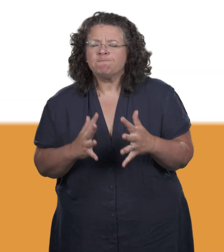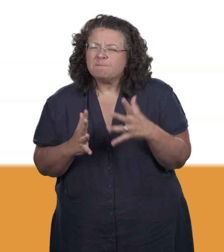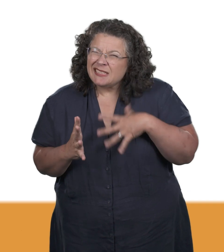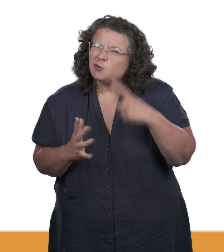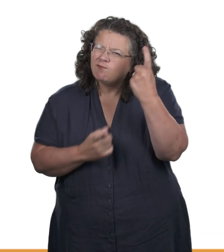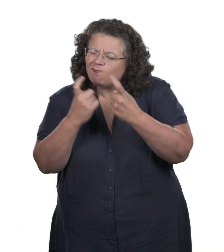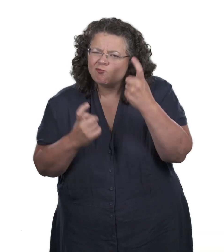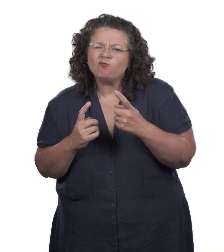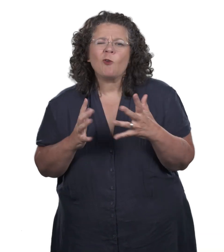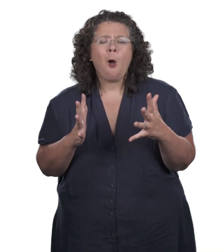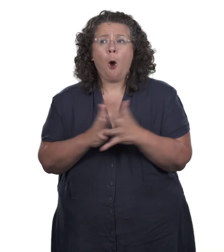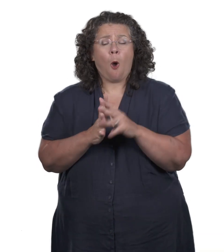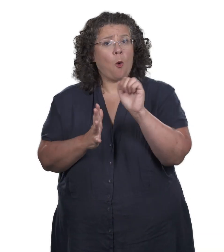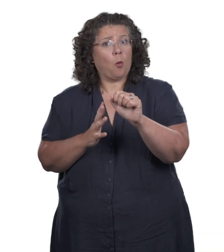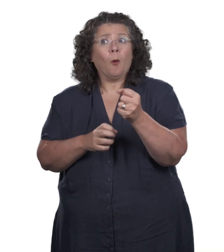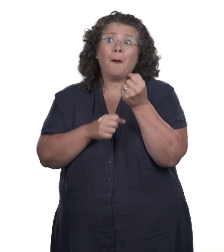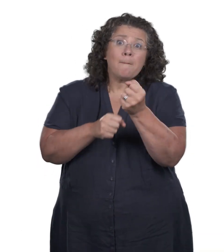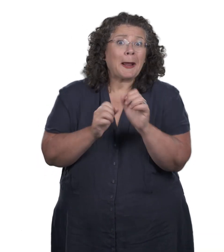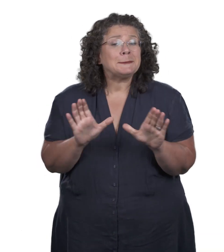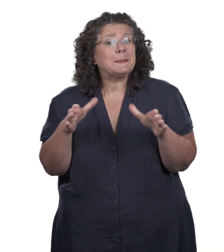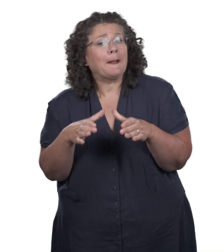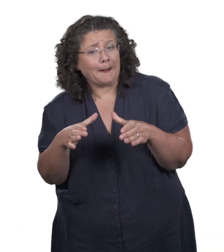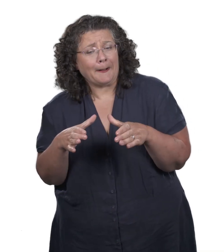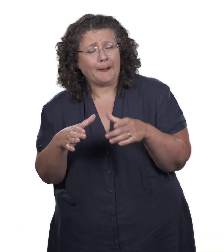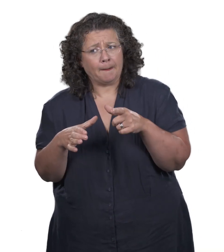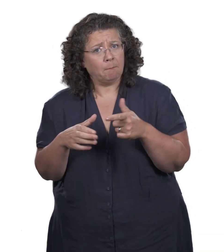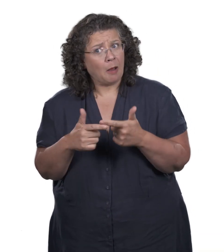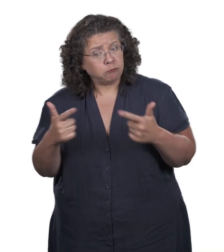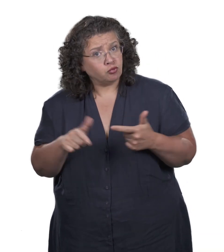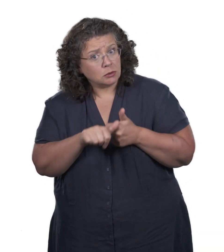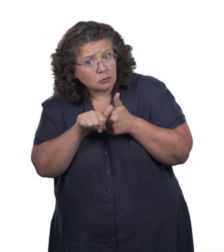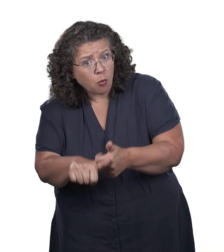How much support will your campaign team be able to provide?